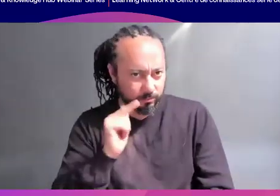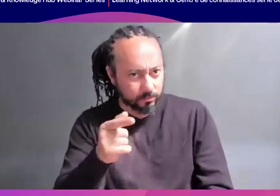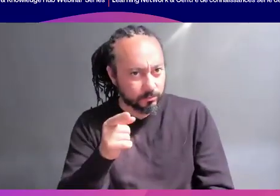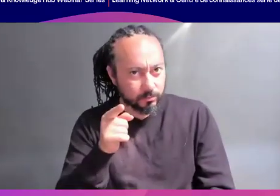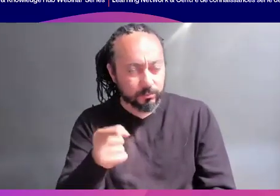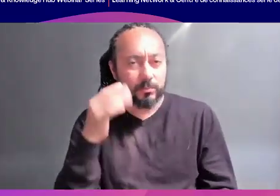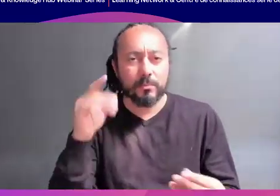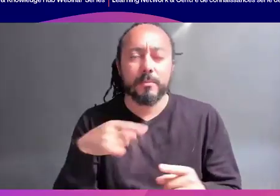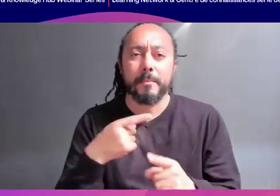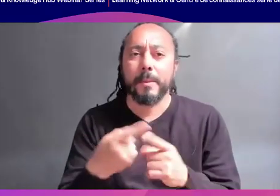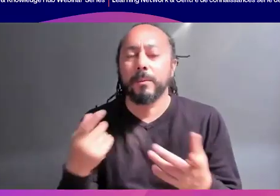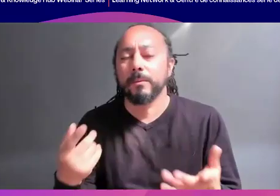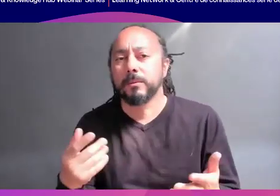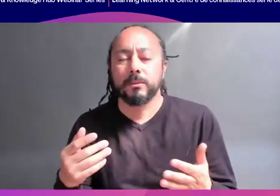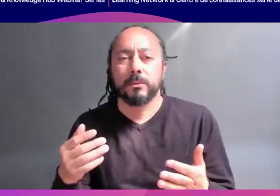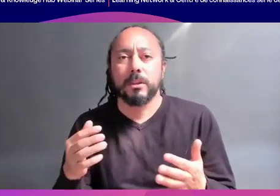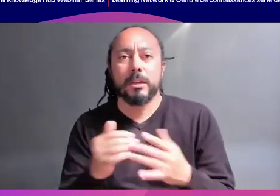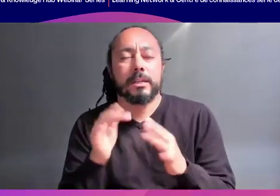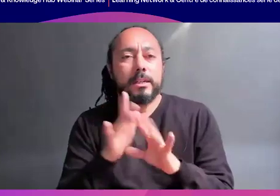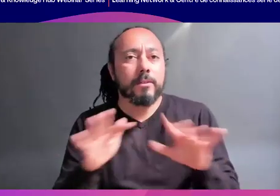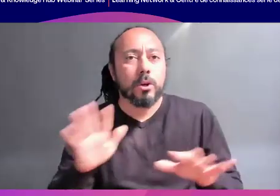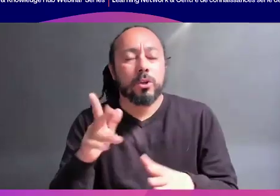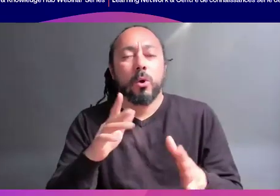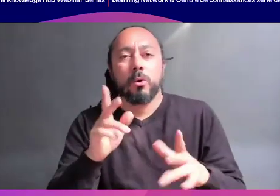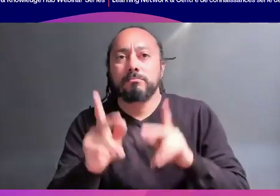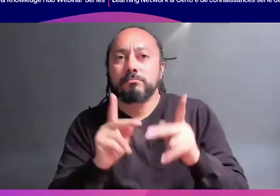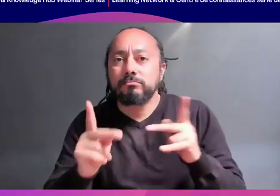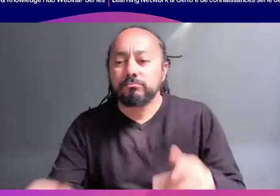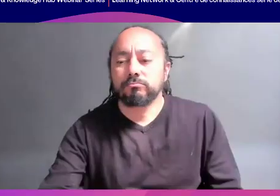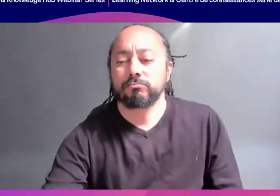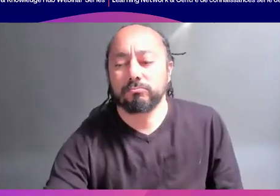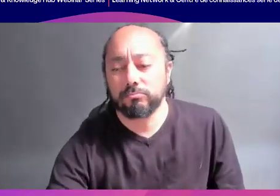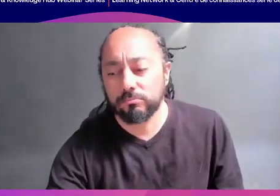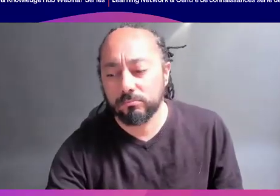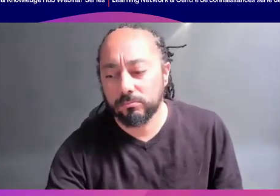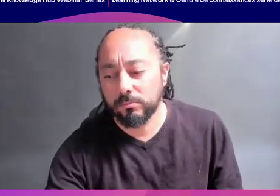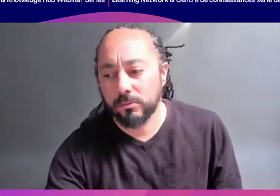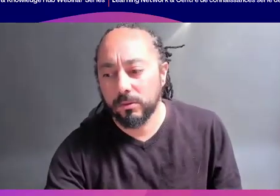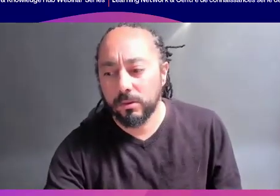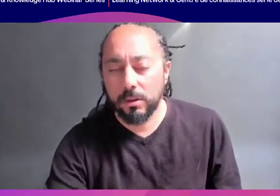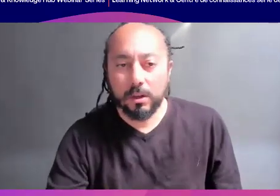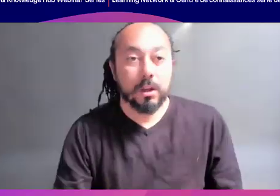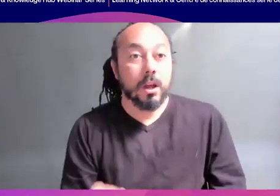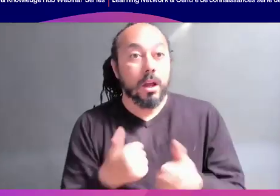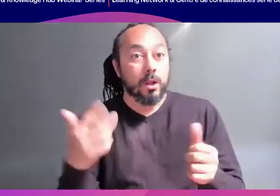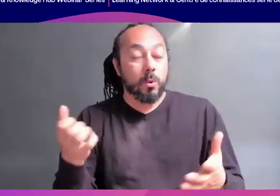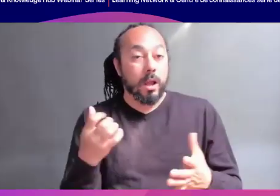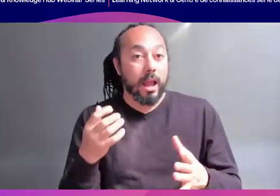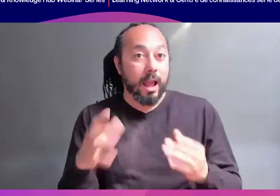about the diversity of your population. Are there things you want to add